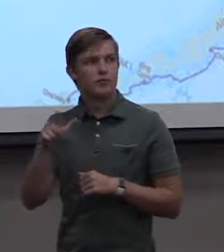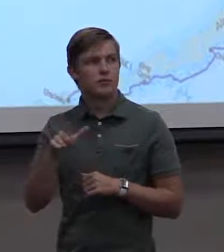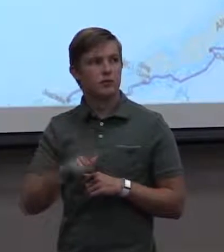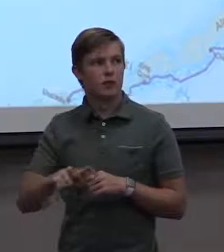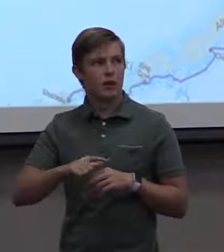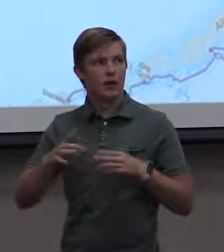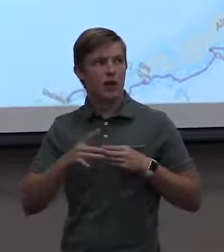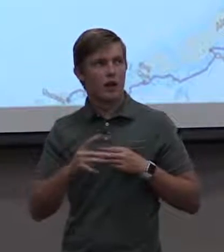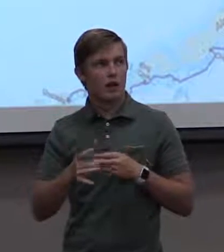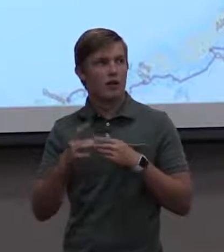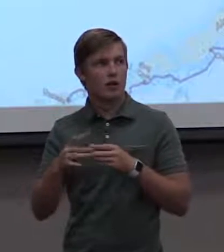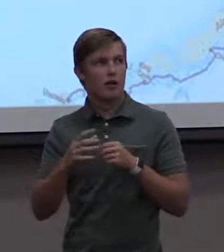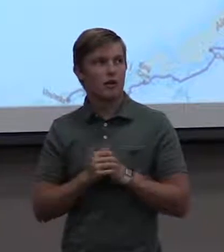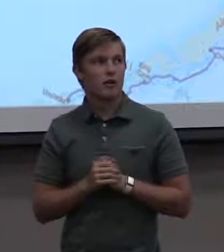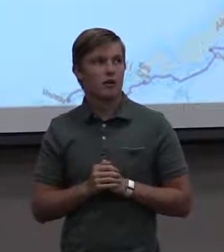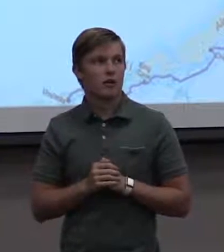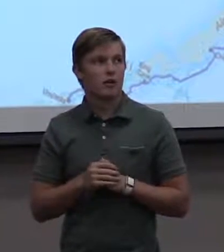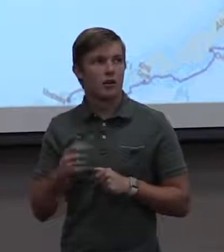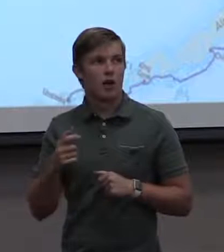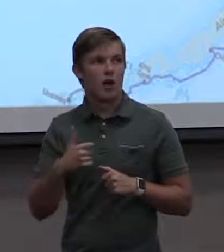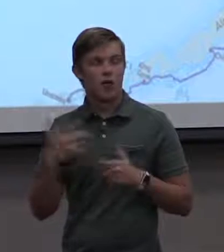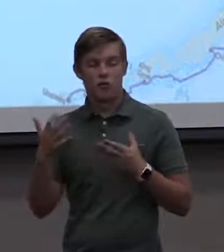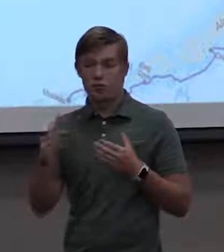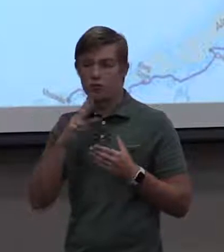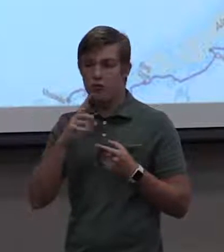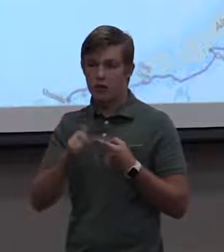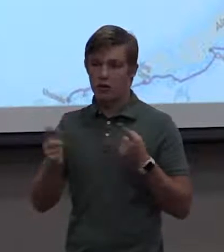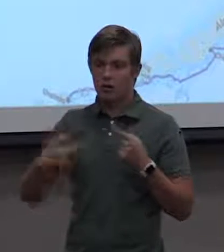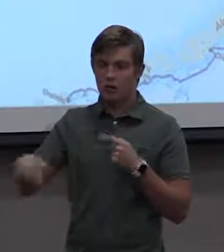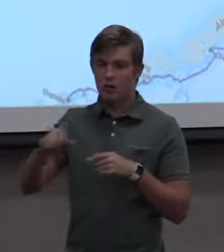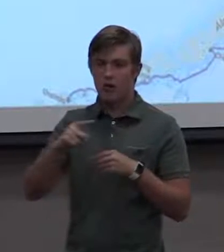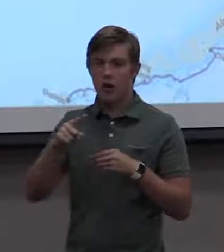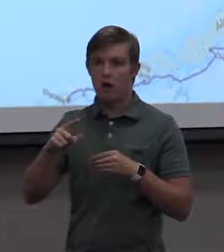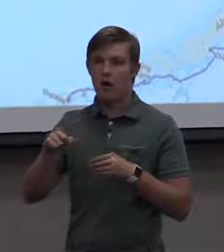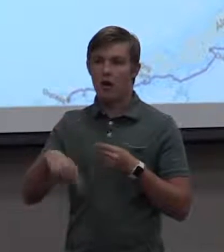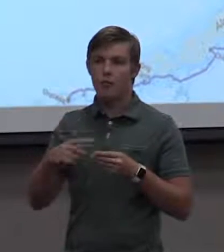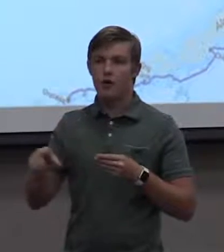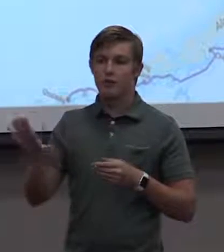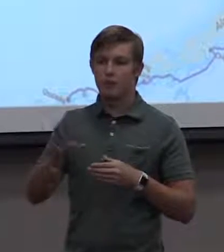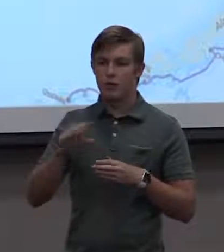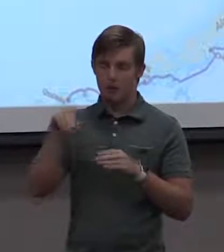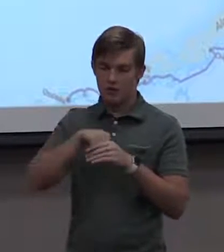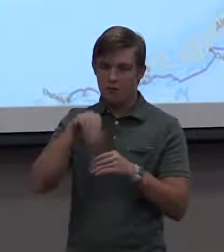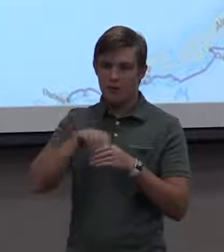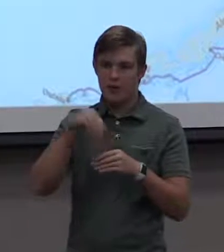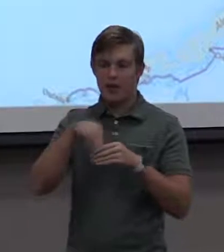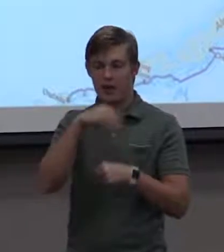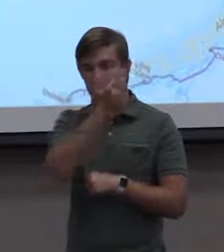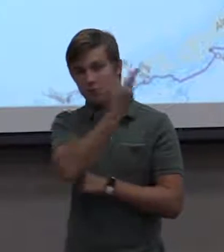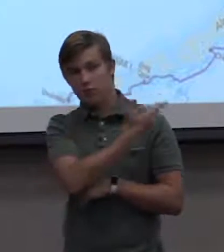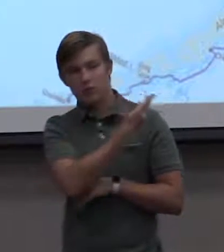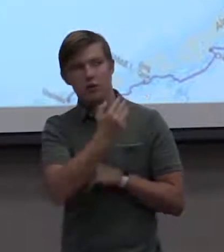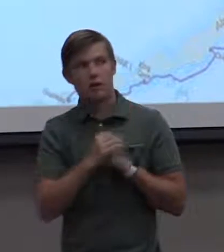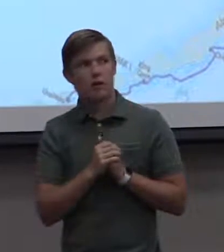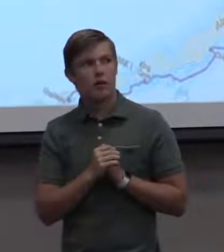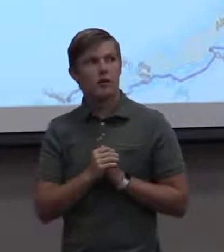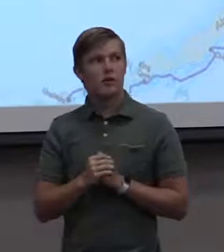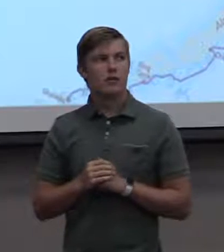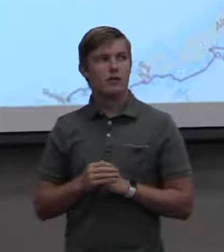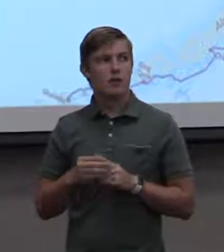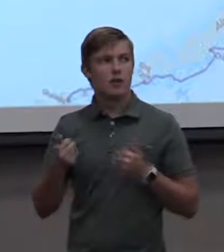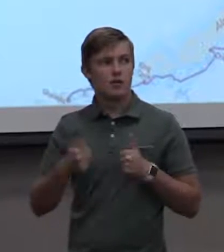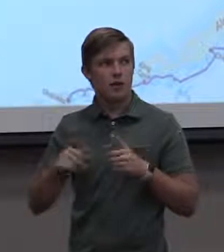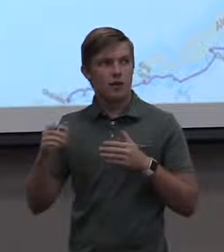reasons I'm really excited to talk to you is about your potential involvement in this map and trying to recruit more preachers